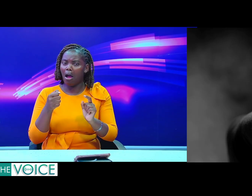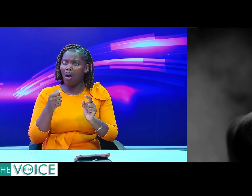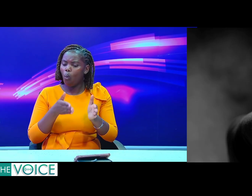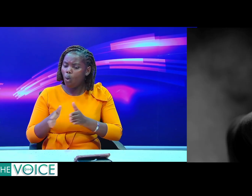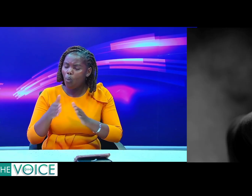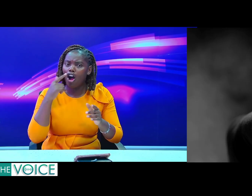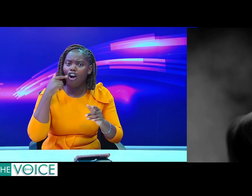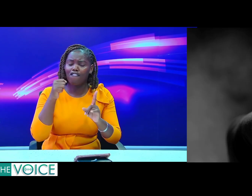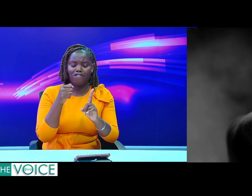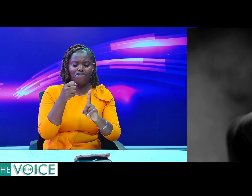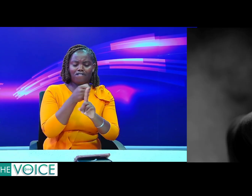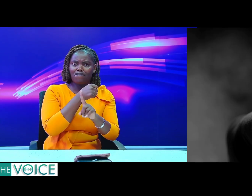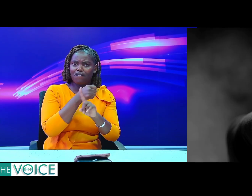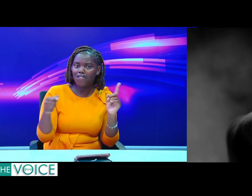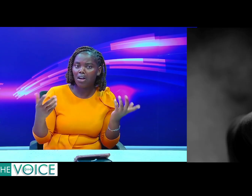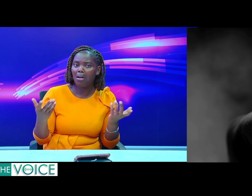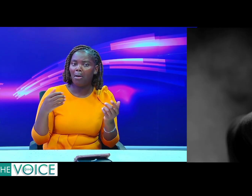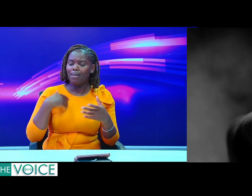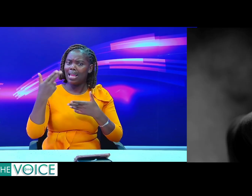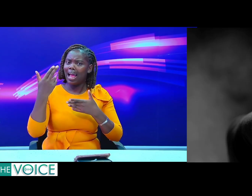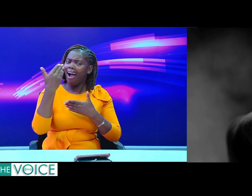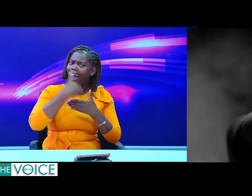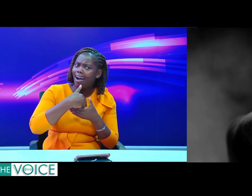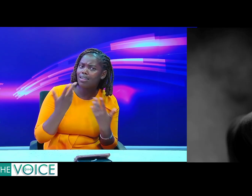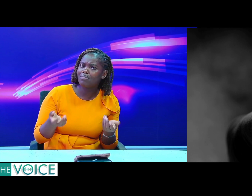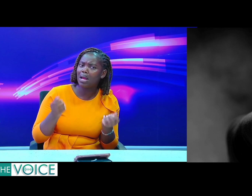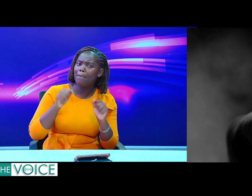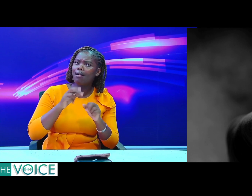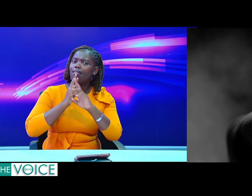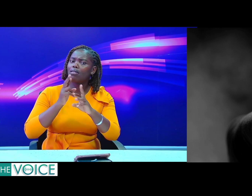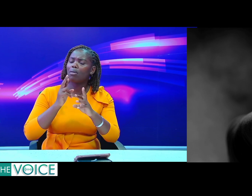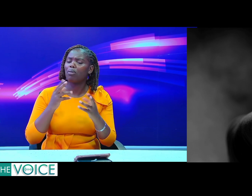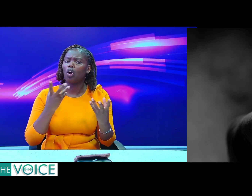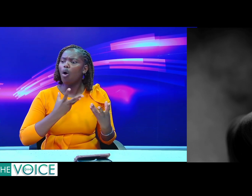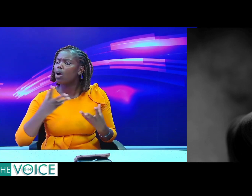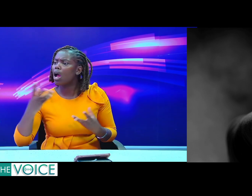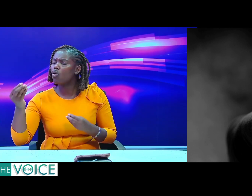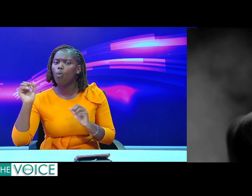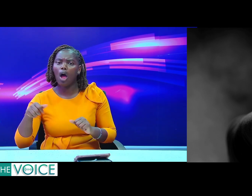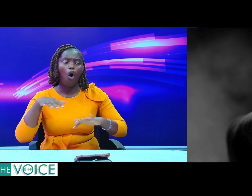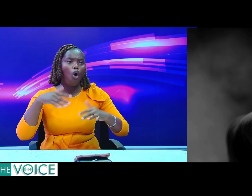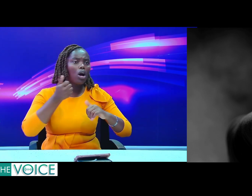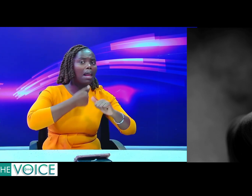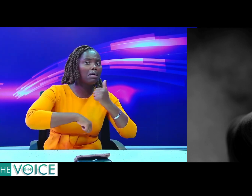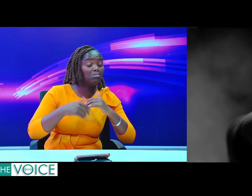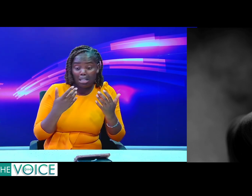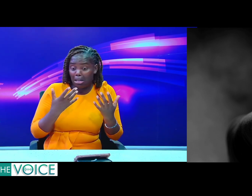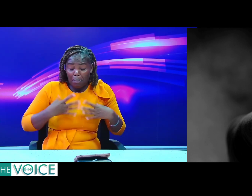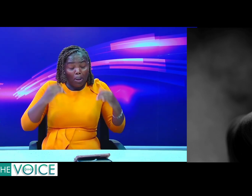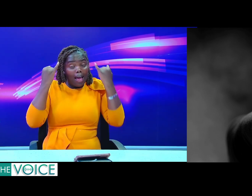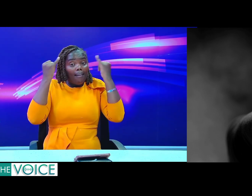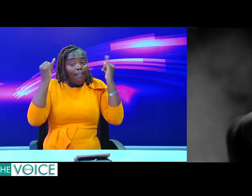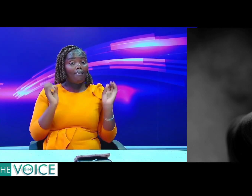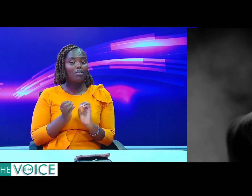awareness, and they don't know information. They lack information about different forms of harassment, violence. Some are living in these cases